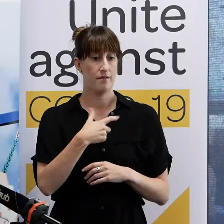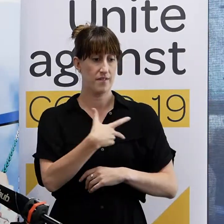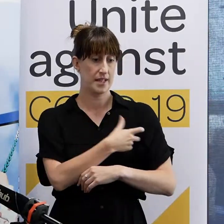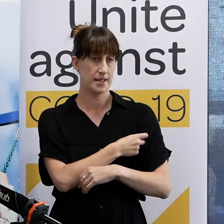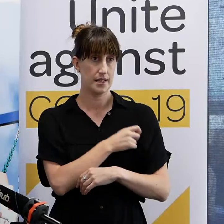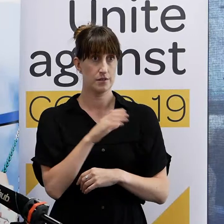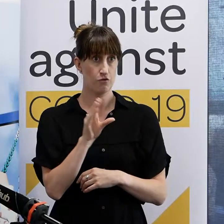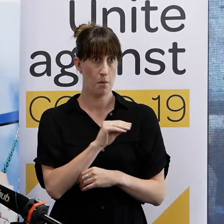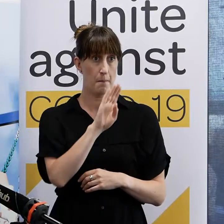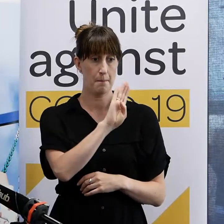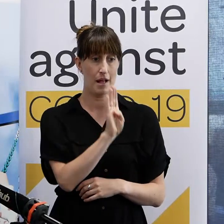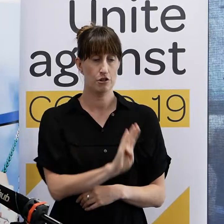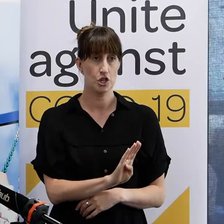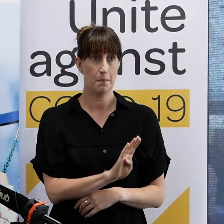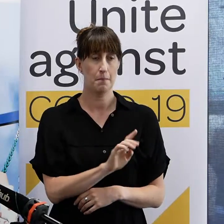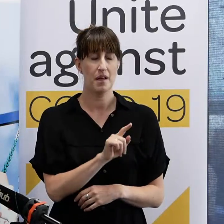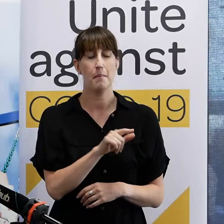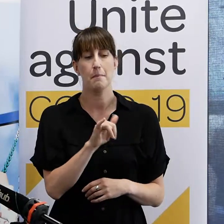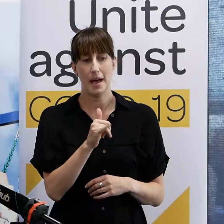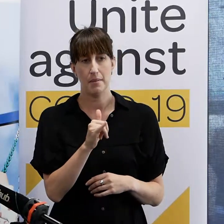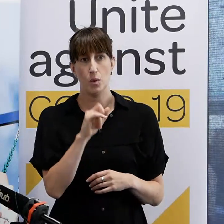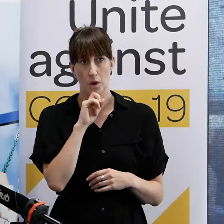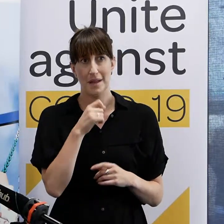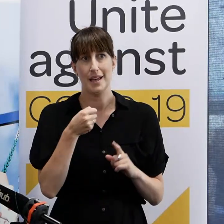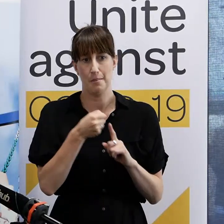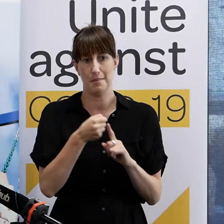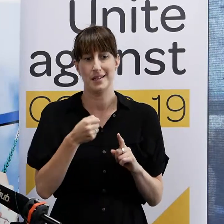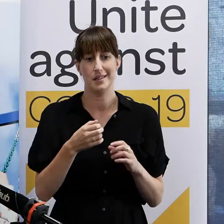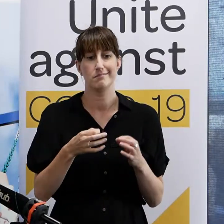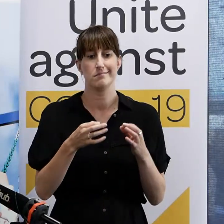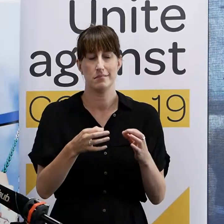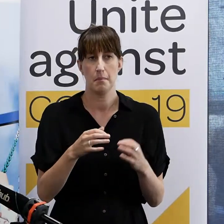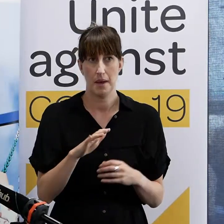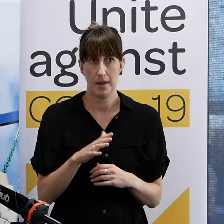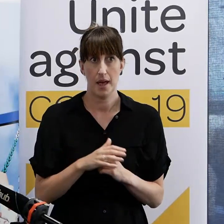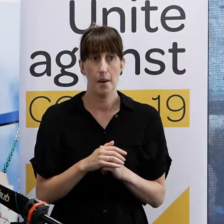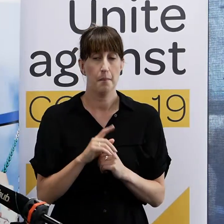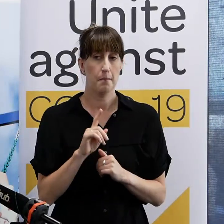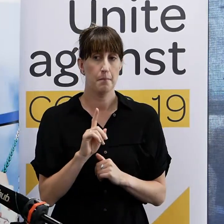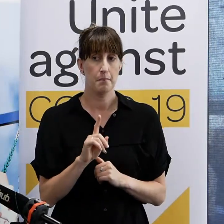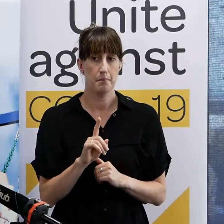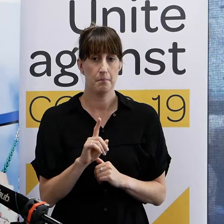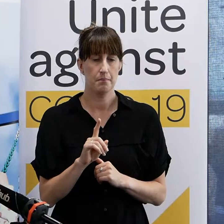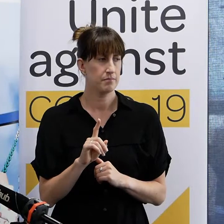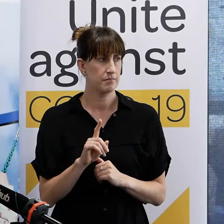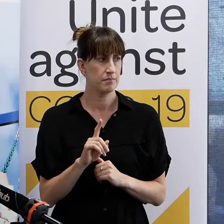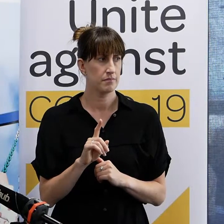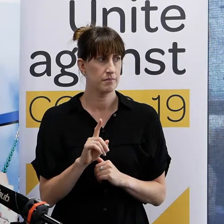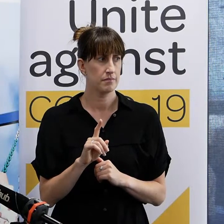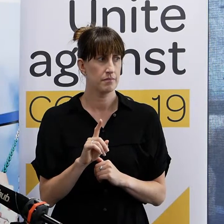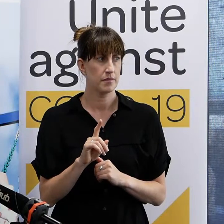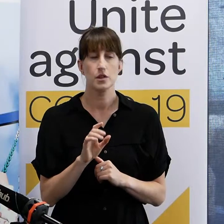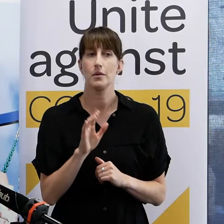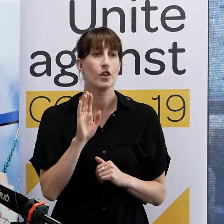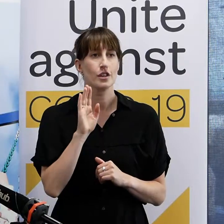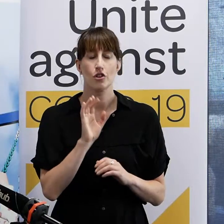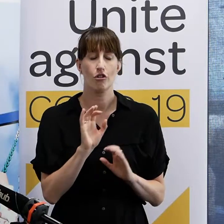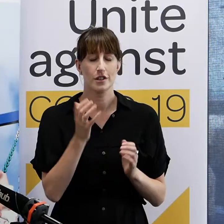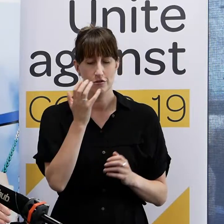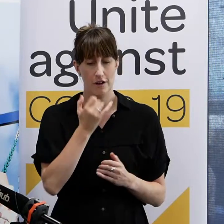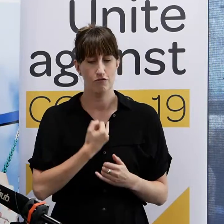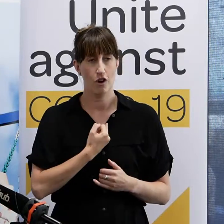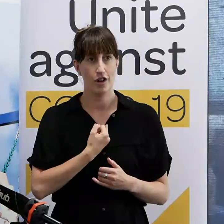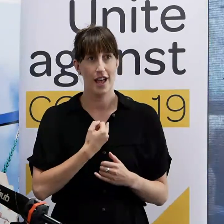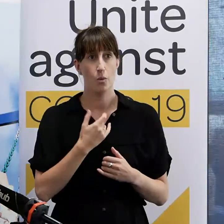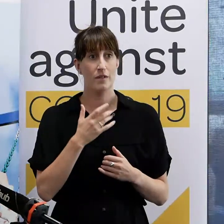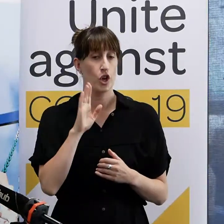got an update on that. I might have further information later today. We haven't had any indication at all that will be a problem for New Zealand. And to